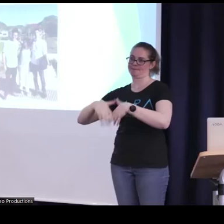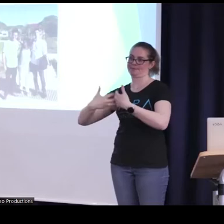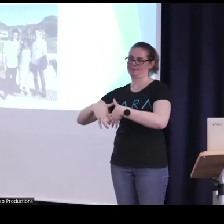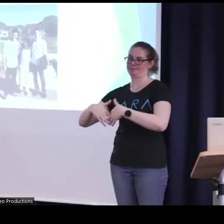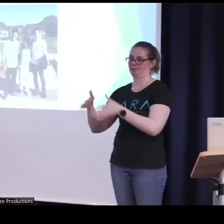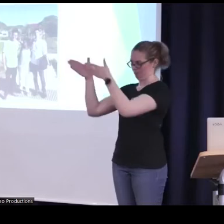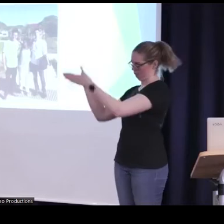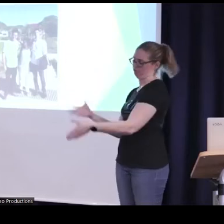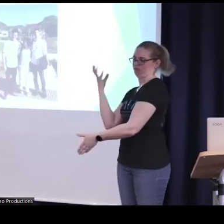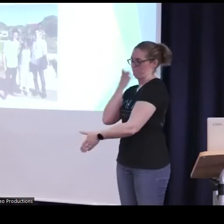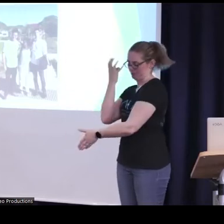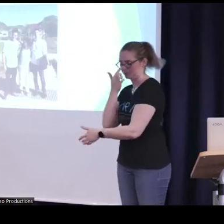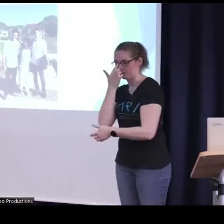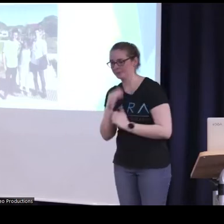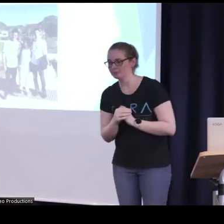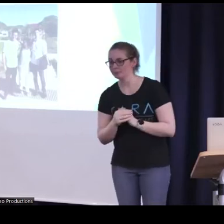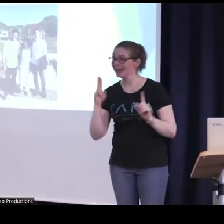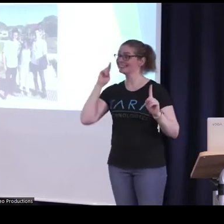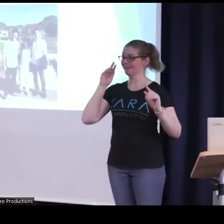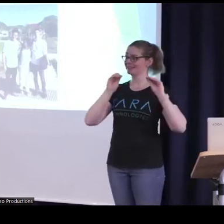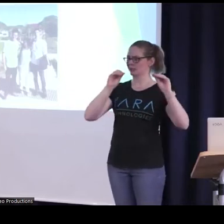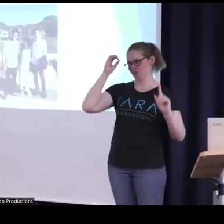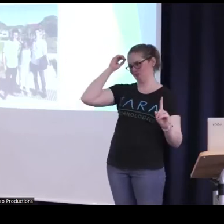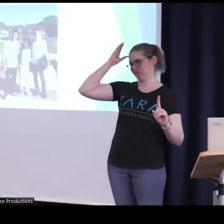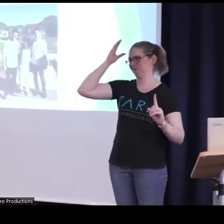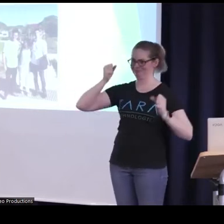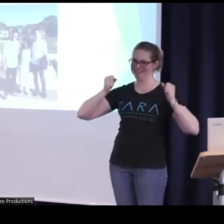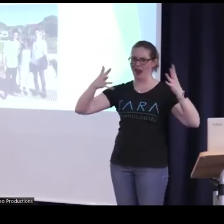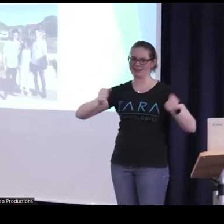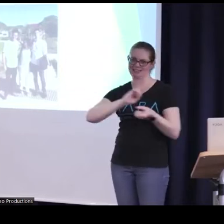So Arash is very well versed in technology.